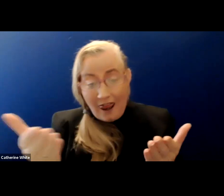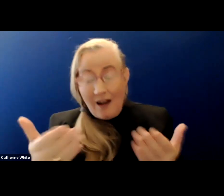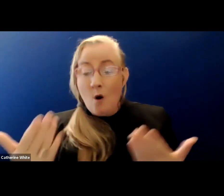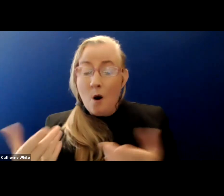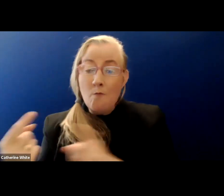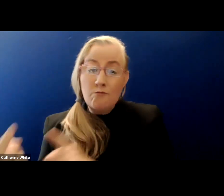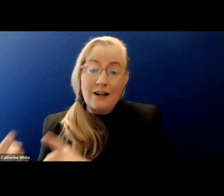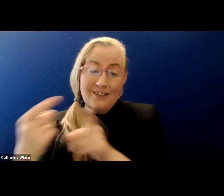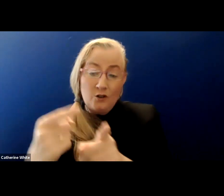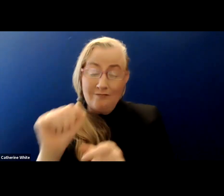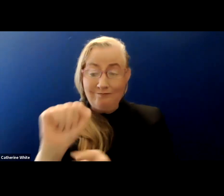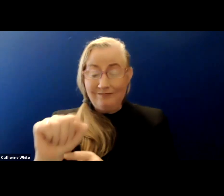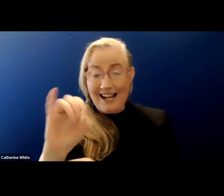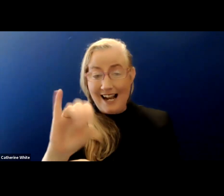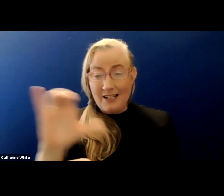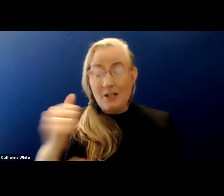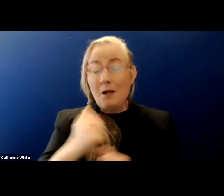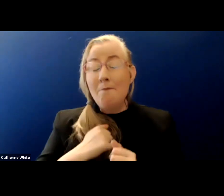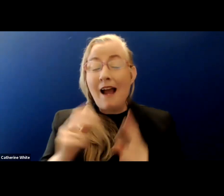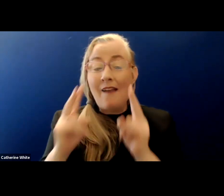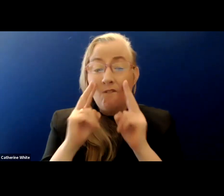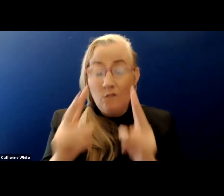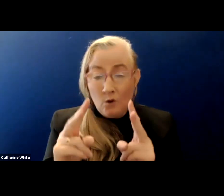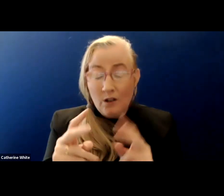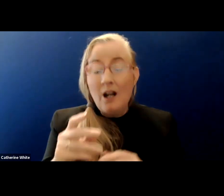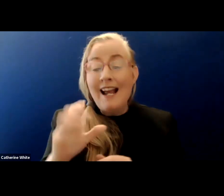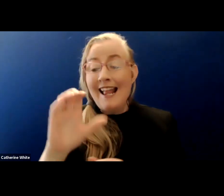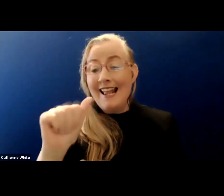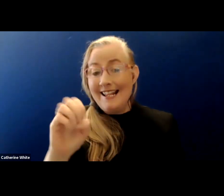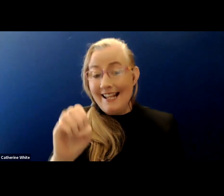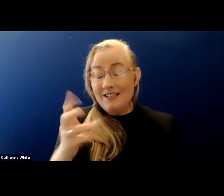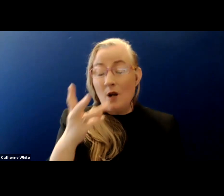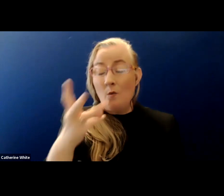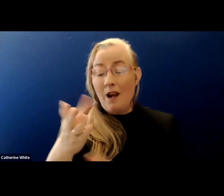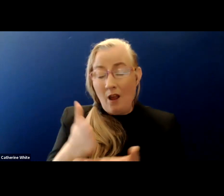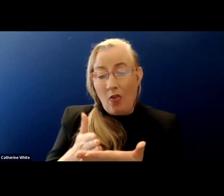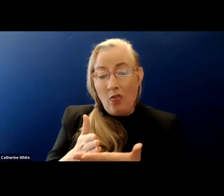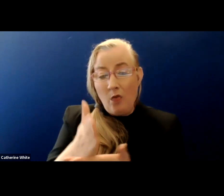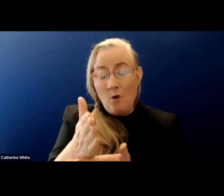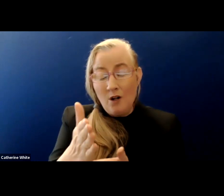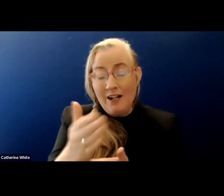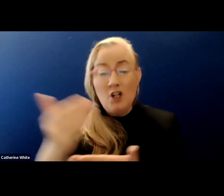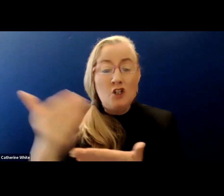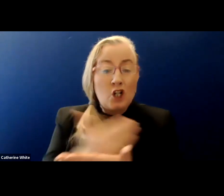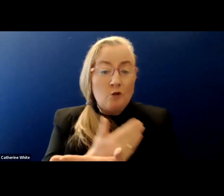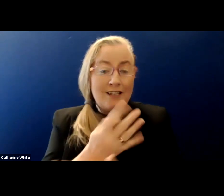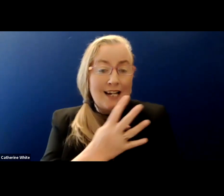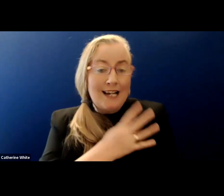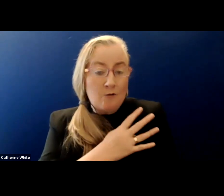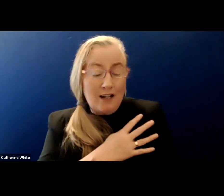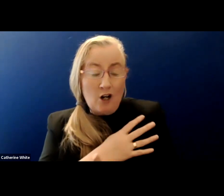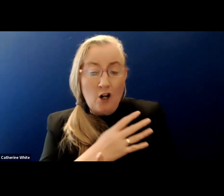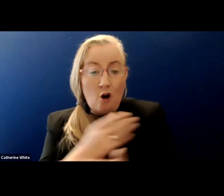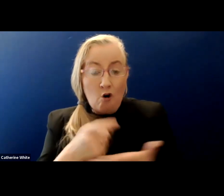of the ICC. In my view, more likely would be that a case comes via Security Council referral, because in